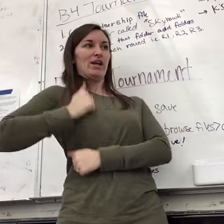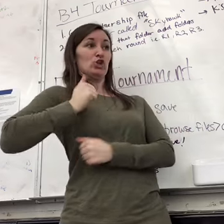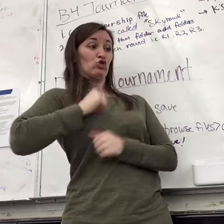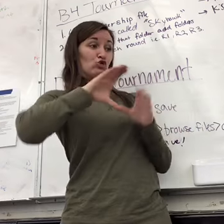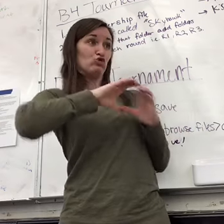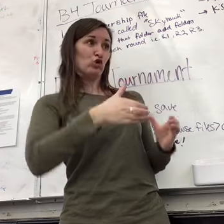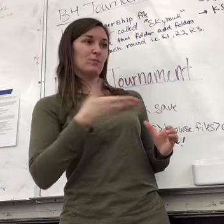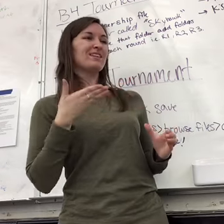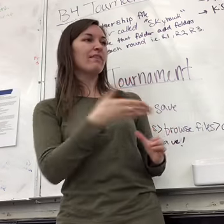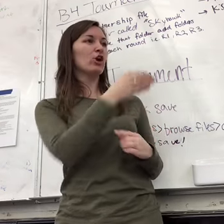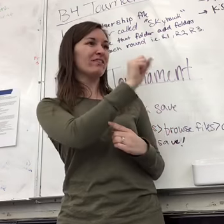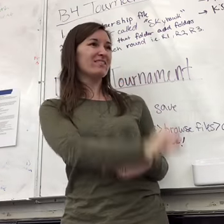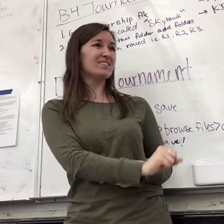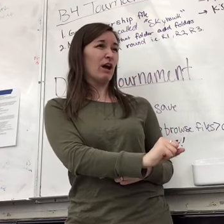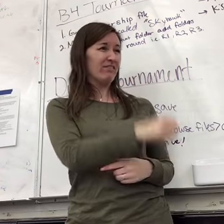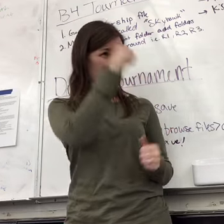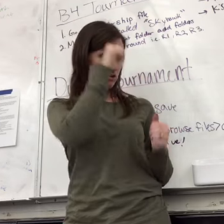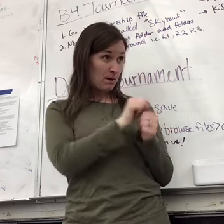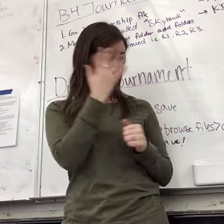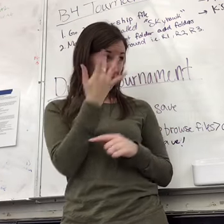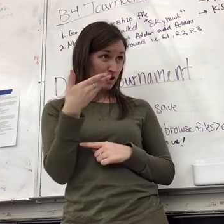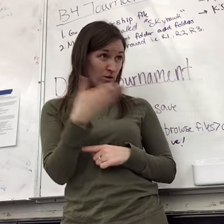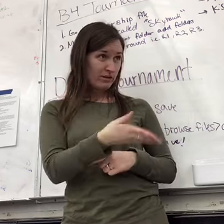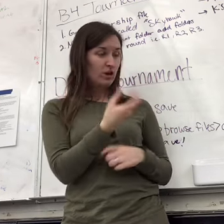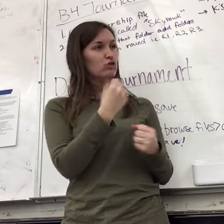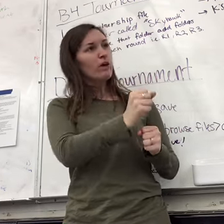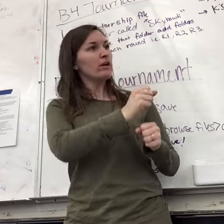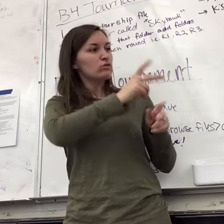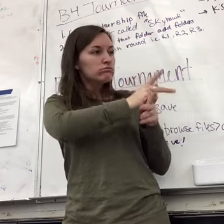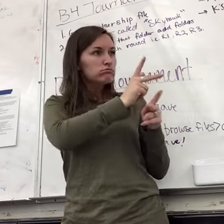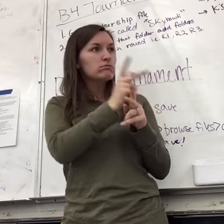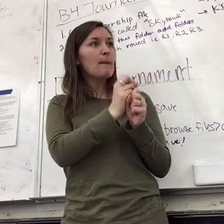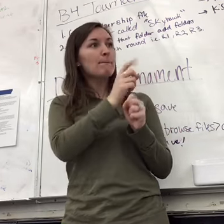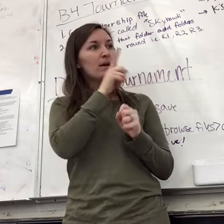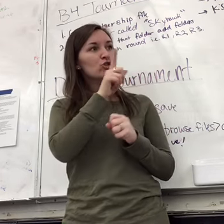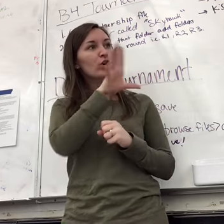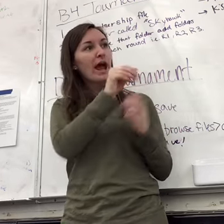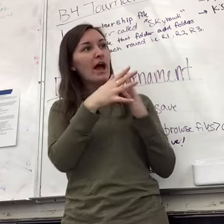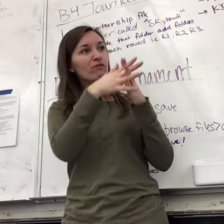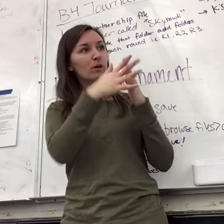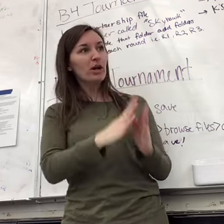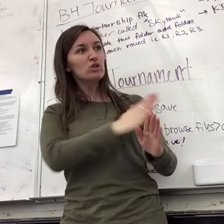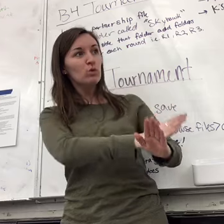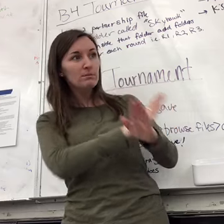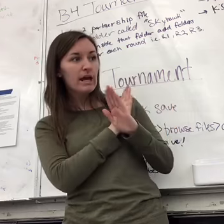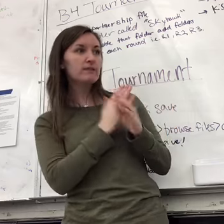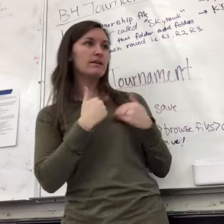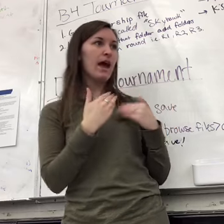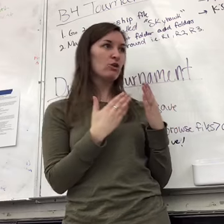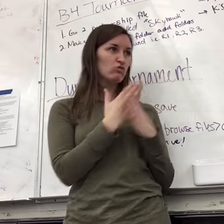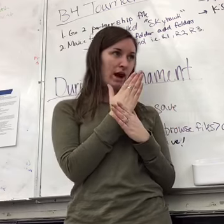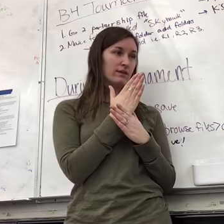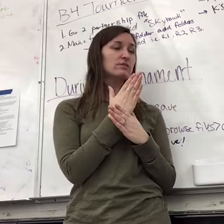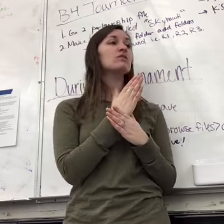trying to maintain order, make sure African Americans had the rights that they were supposed to be granted. As soon as those troops get removed from the